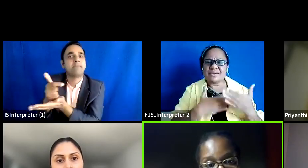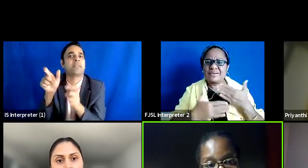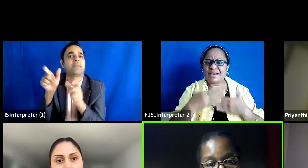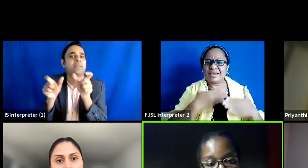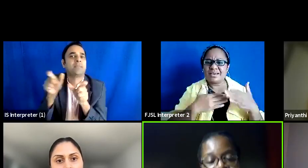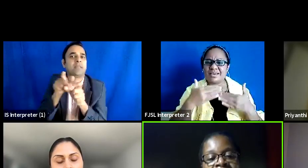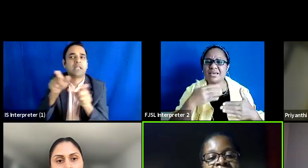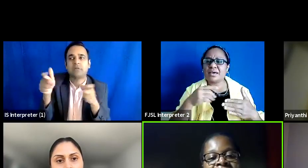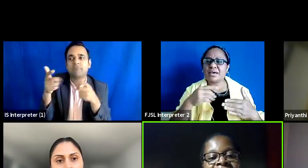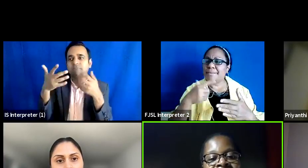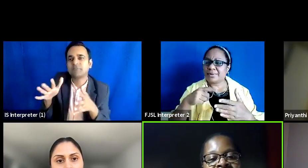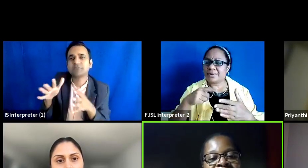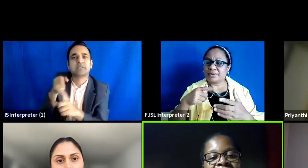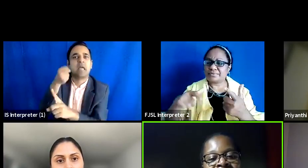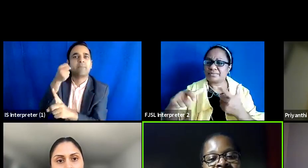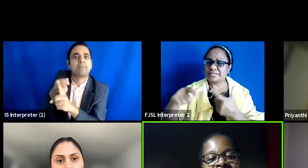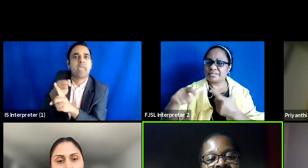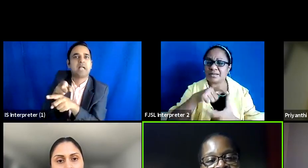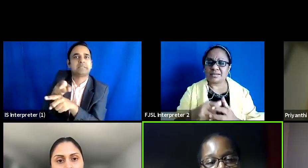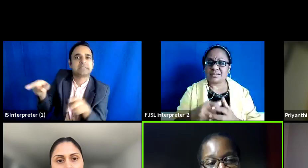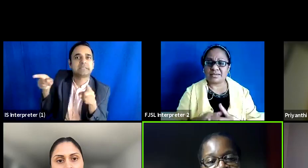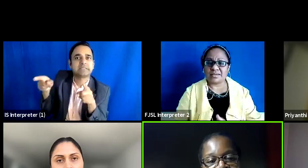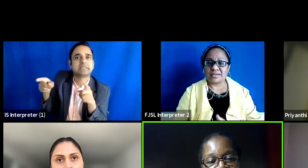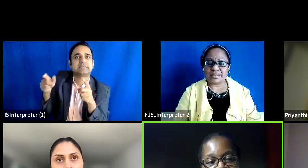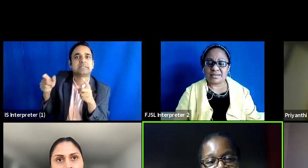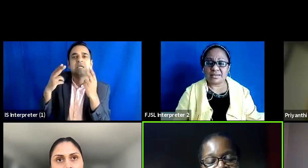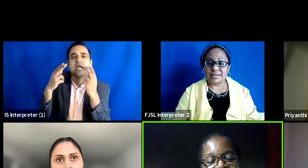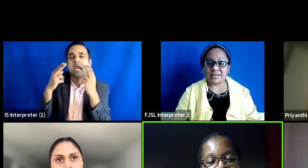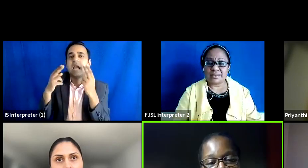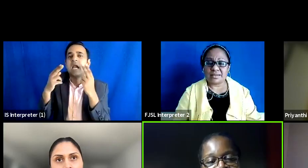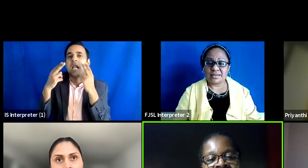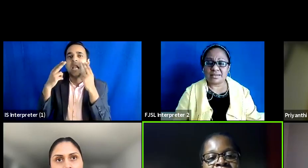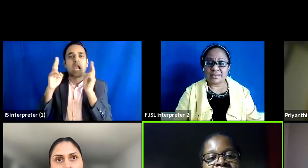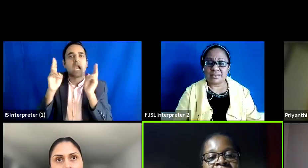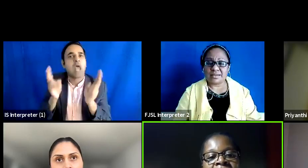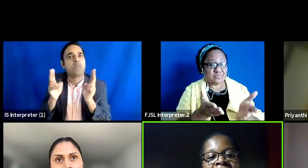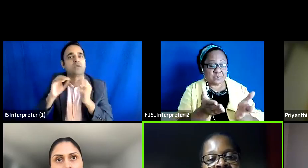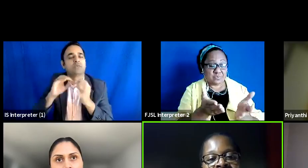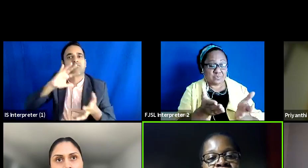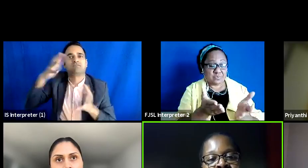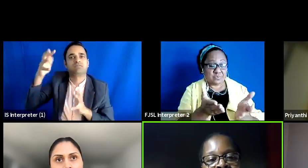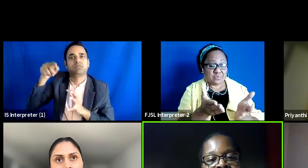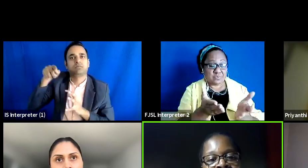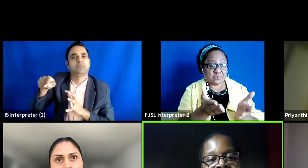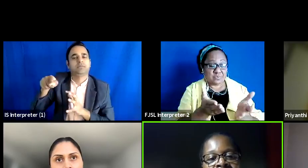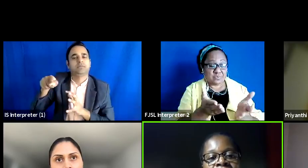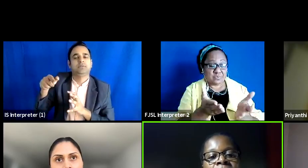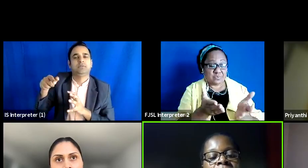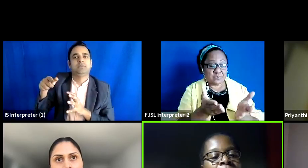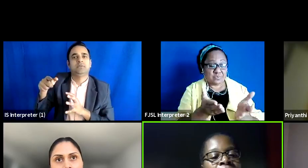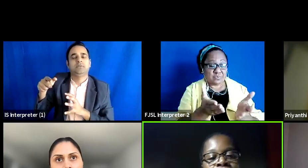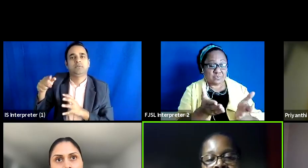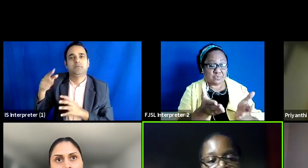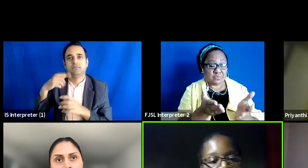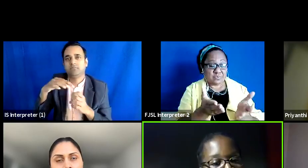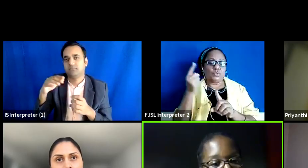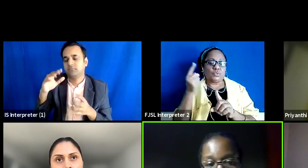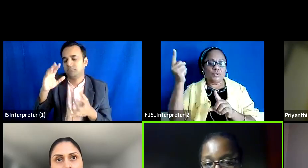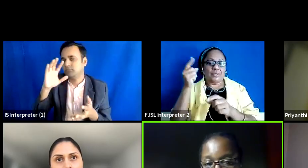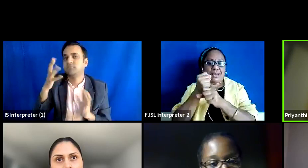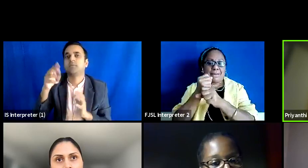corporate driven. And even the attitudes around how do we deal with